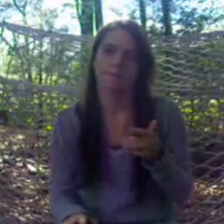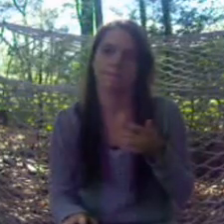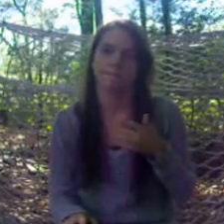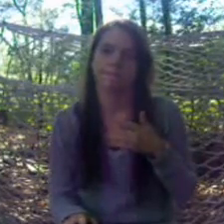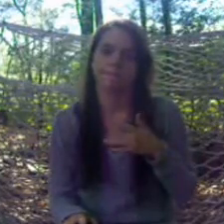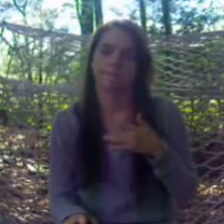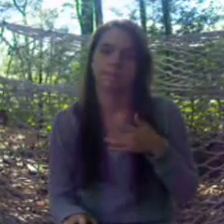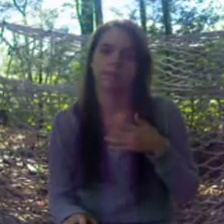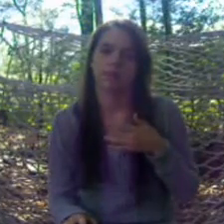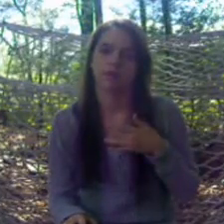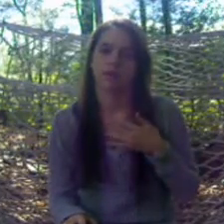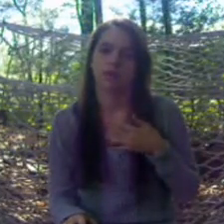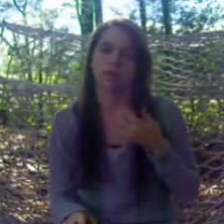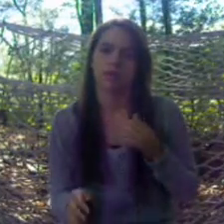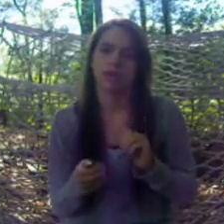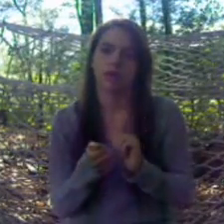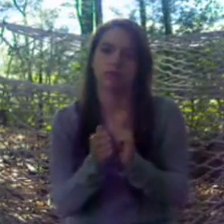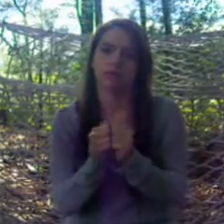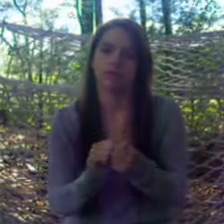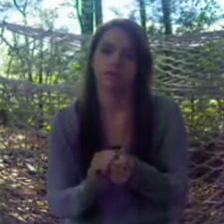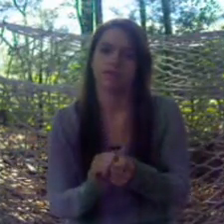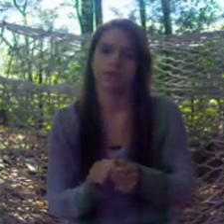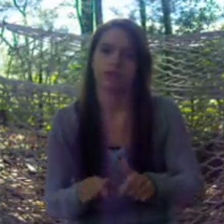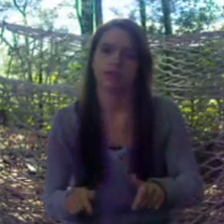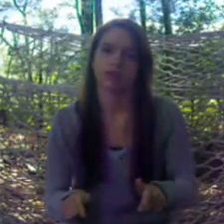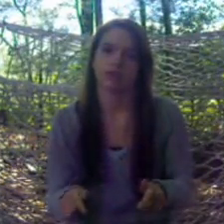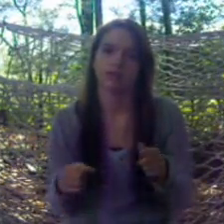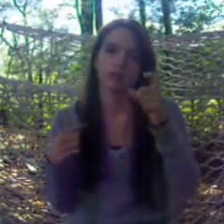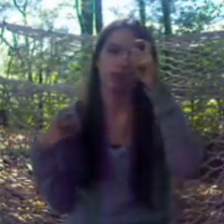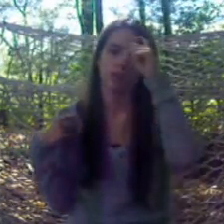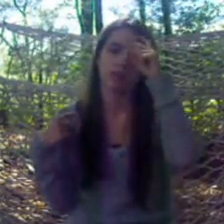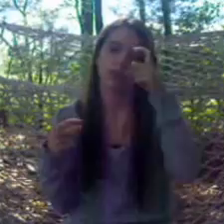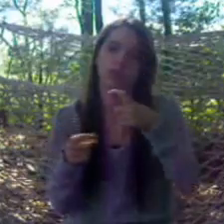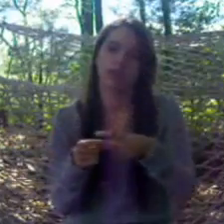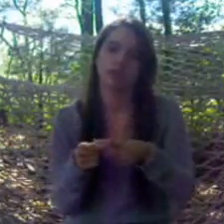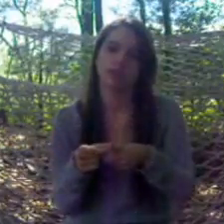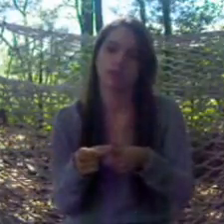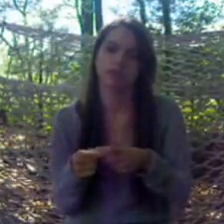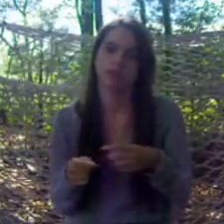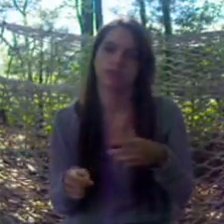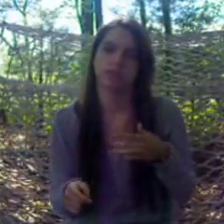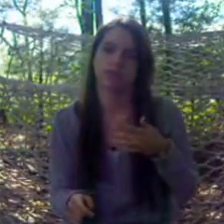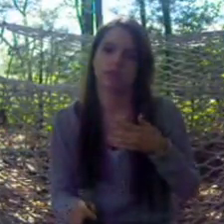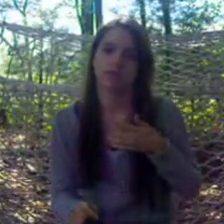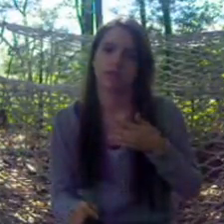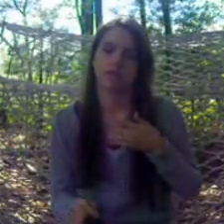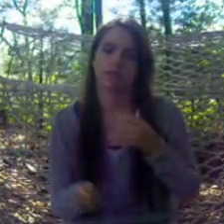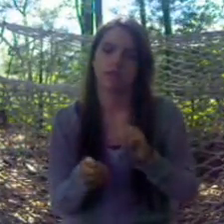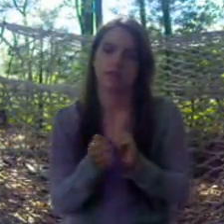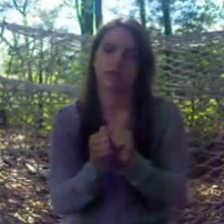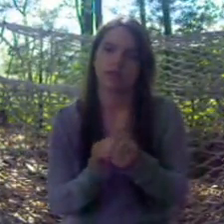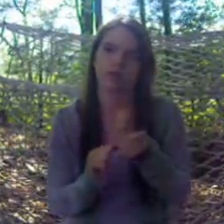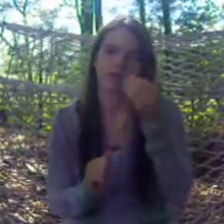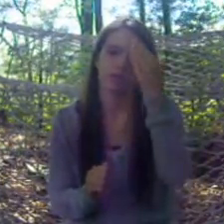inside How Do but I For You